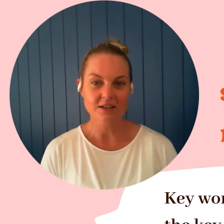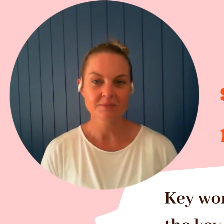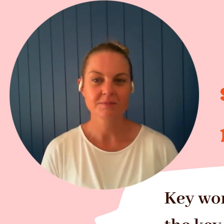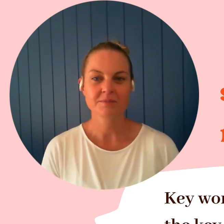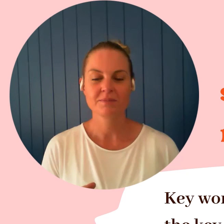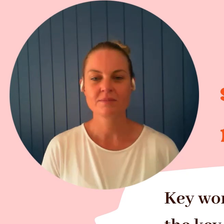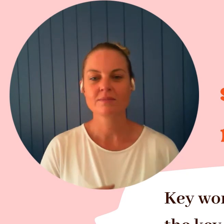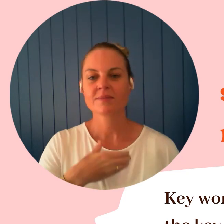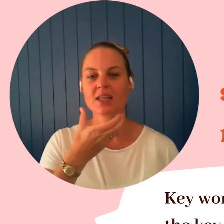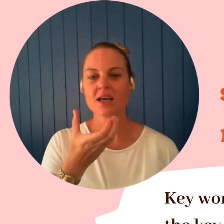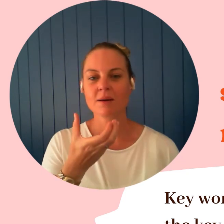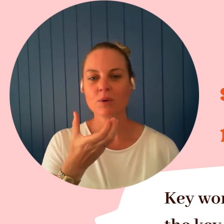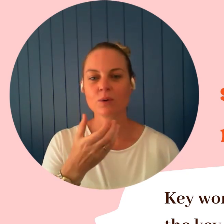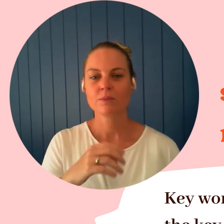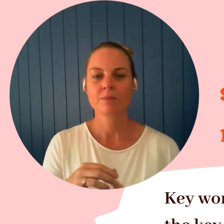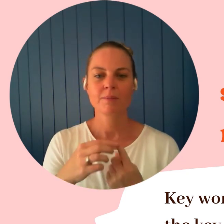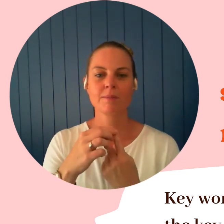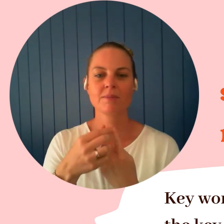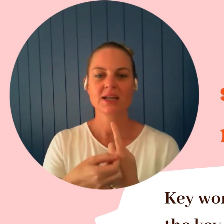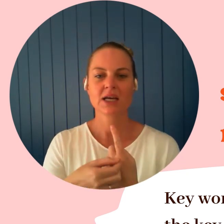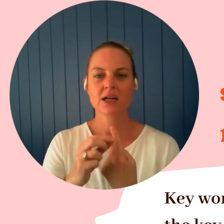like